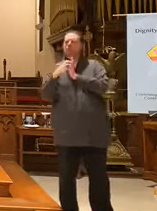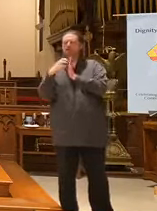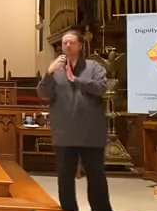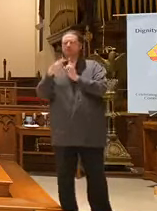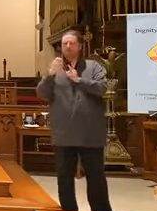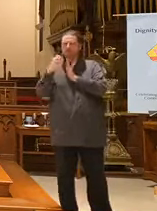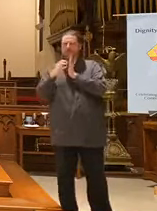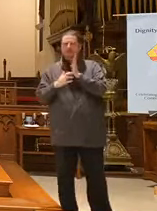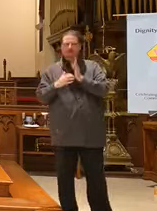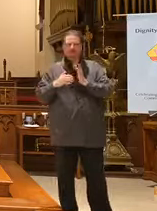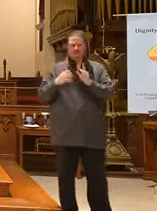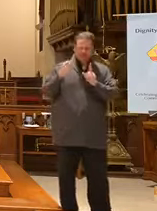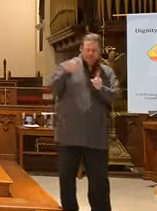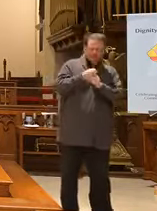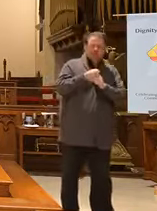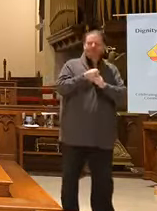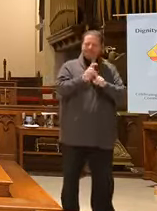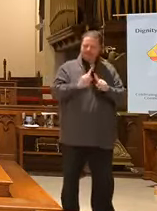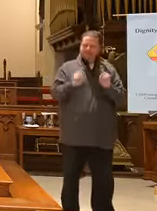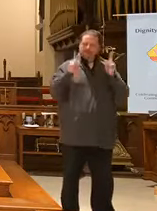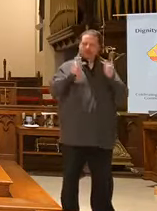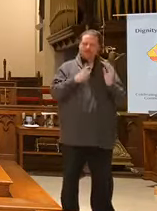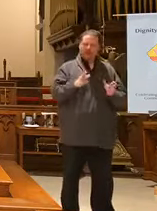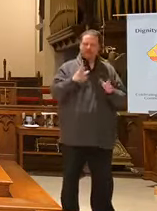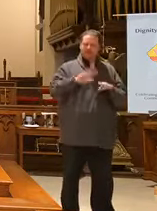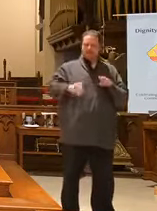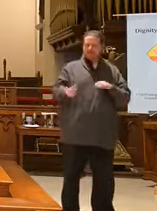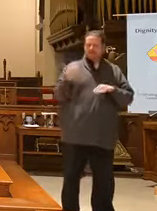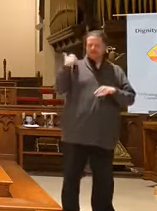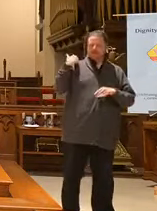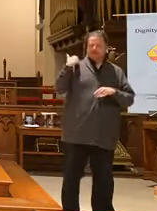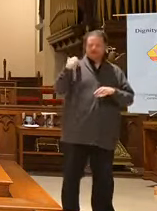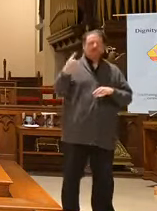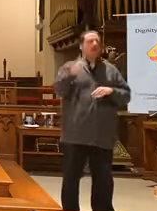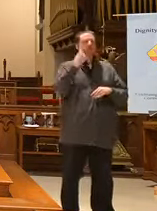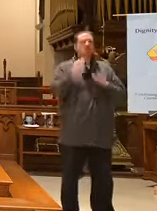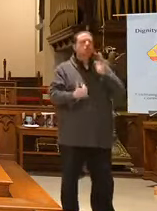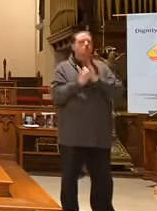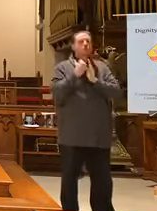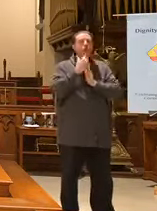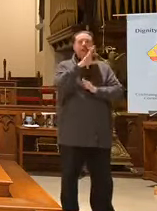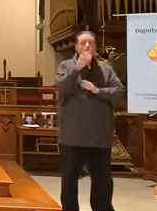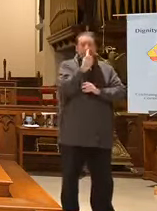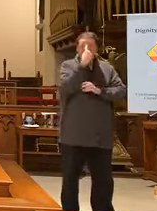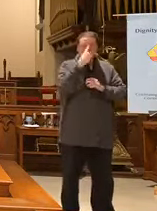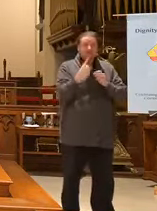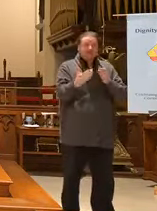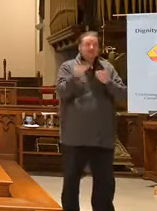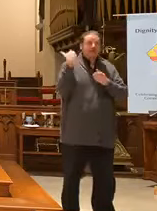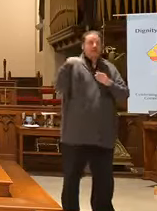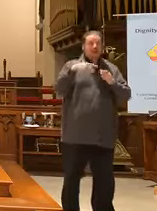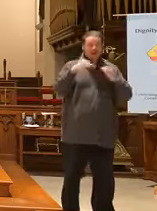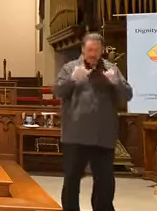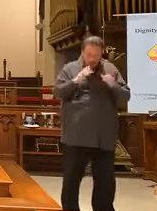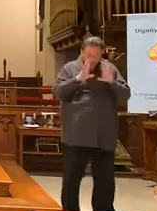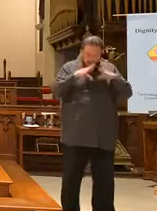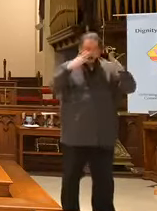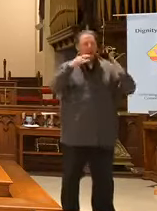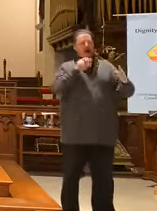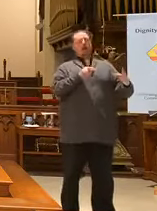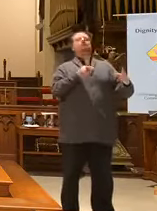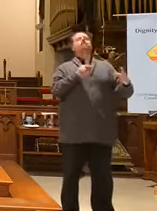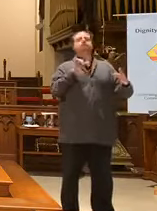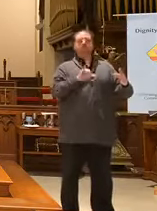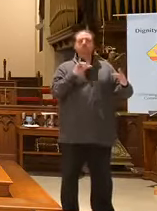it strikes you in a different way, and something else that you hadn't considered before opens up for you?